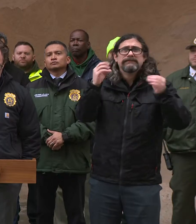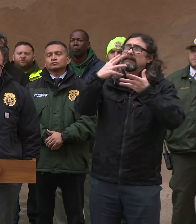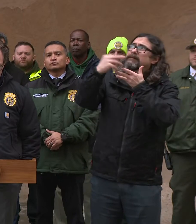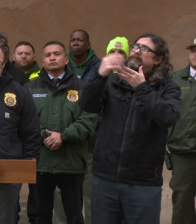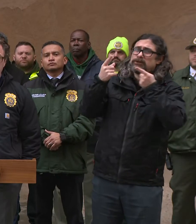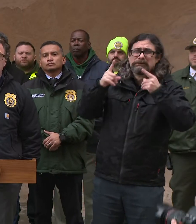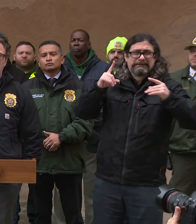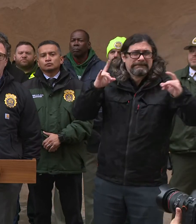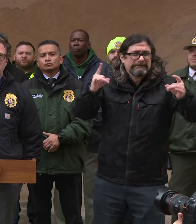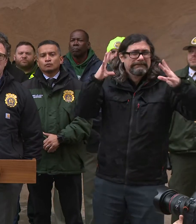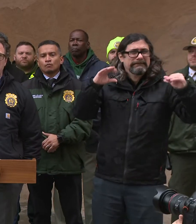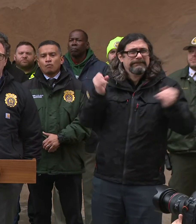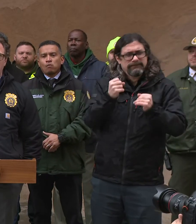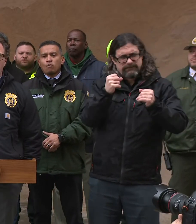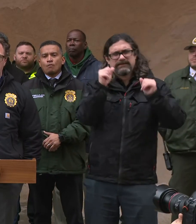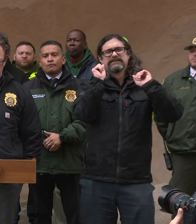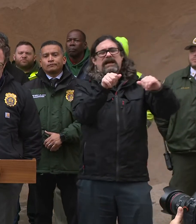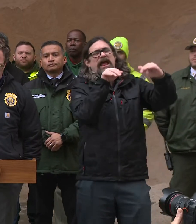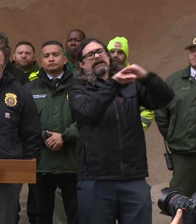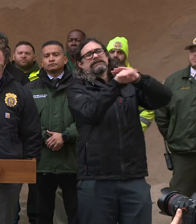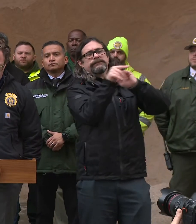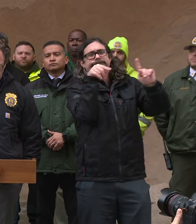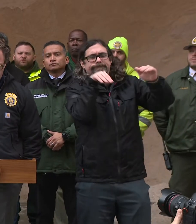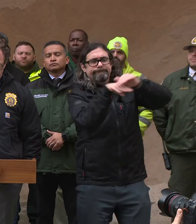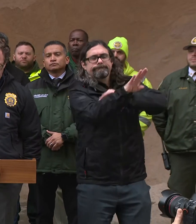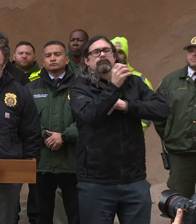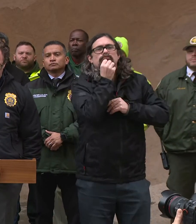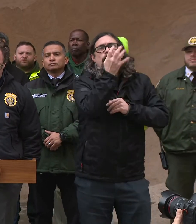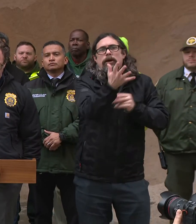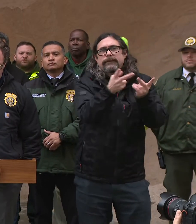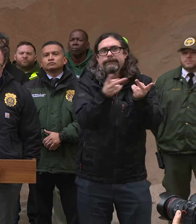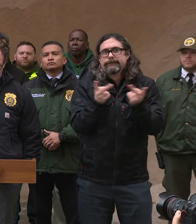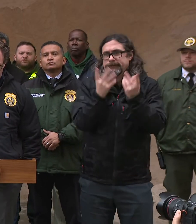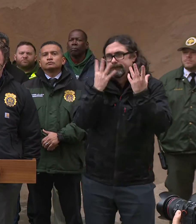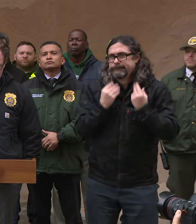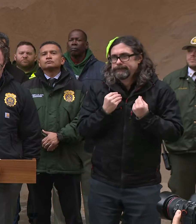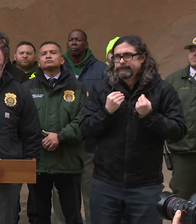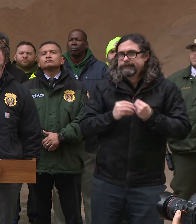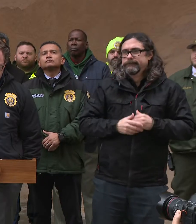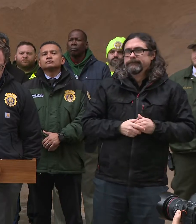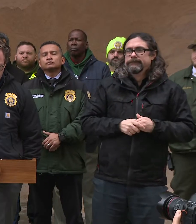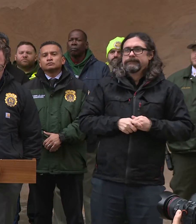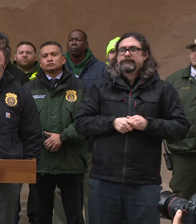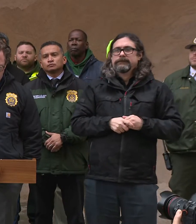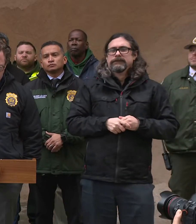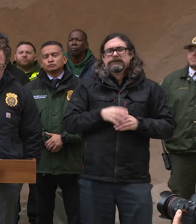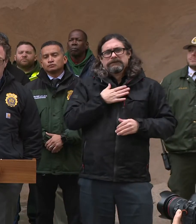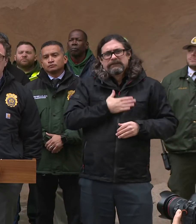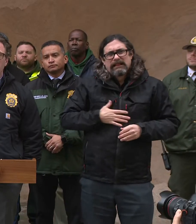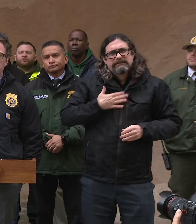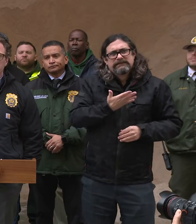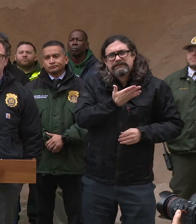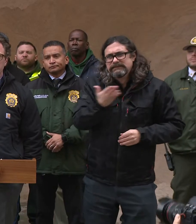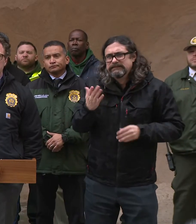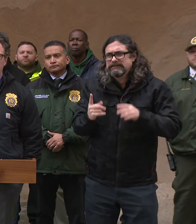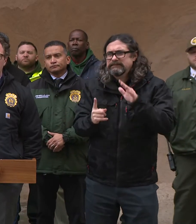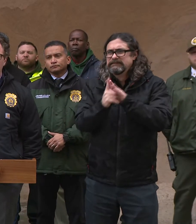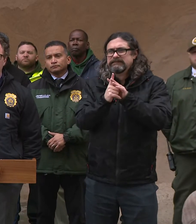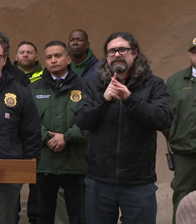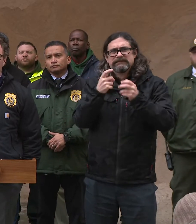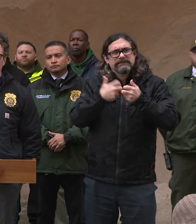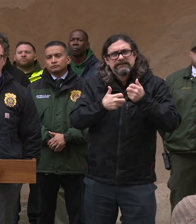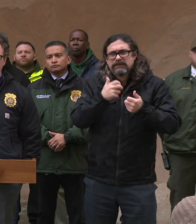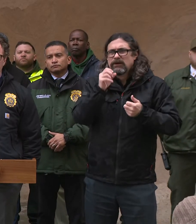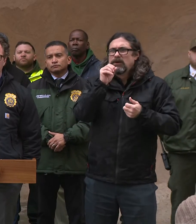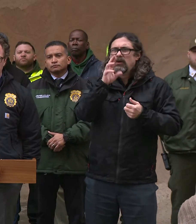mayor said, please don't hesitate to call 311 if you see someone vulnerable who may need housing. And of course, in emergencies, you can